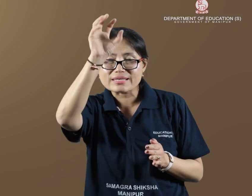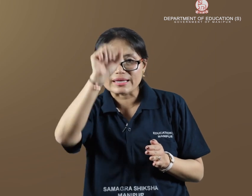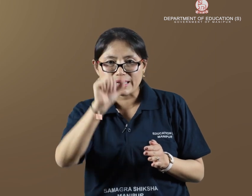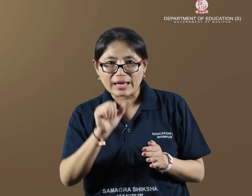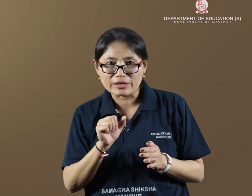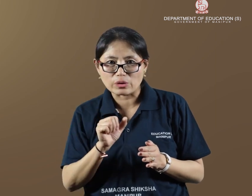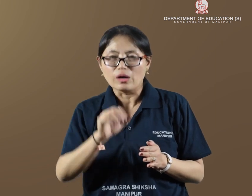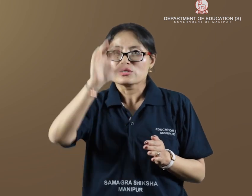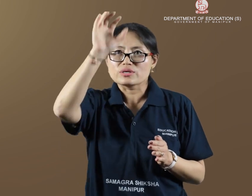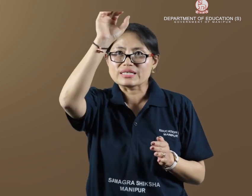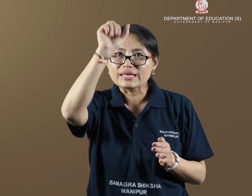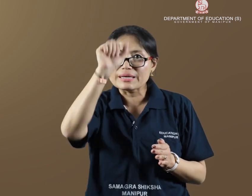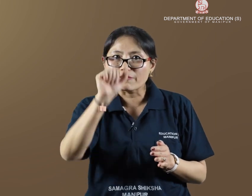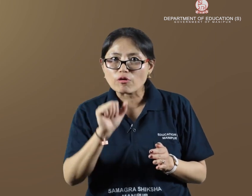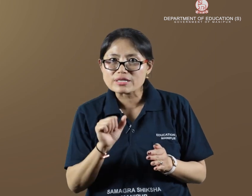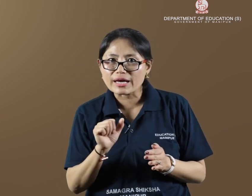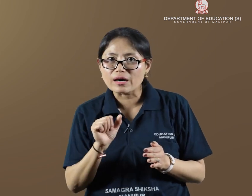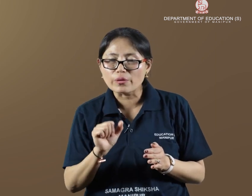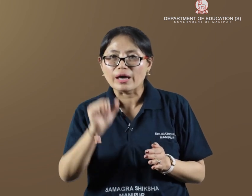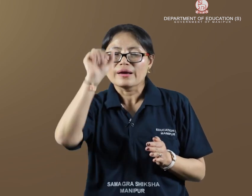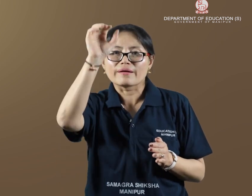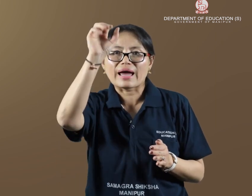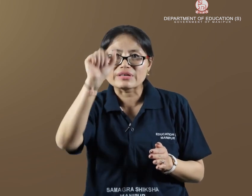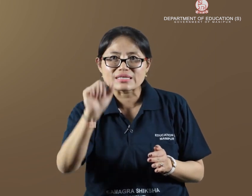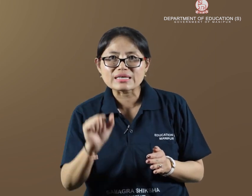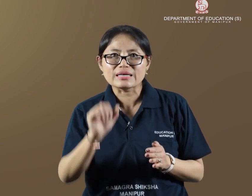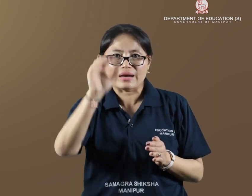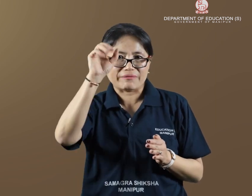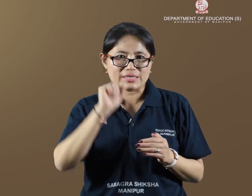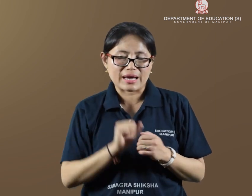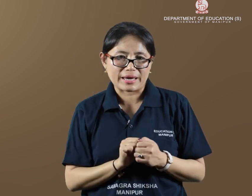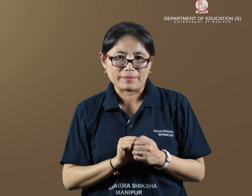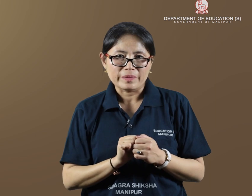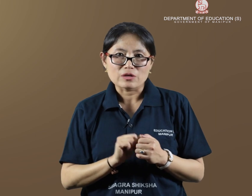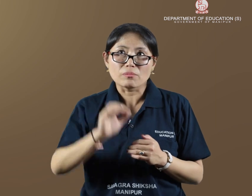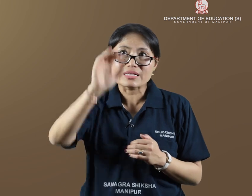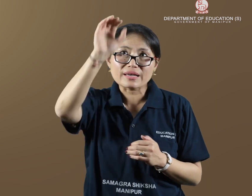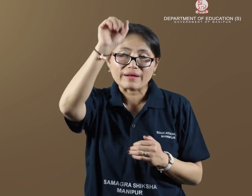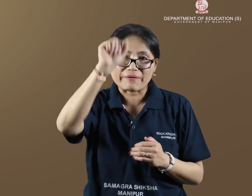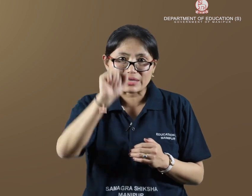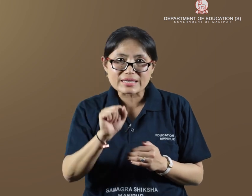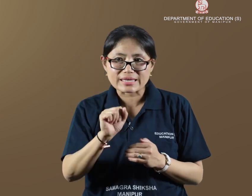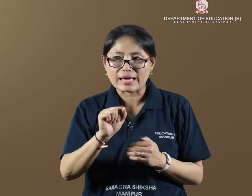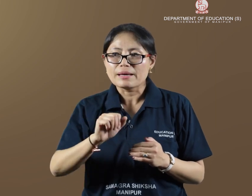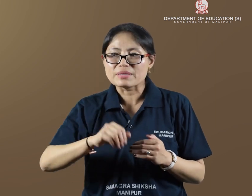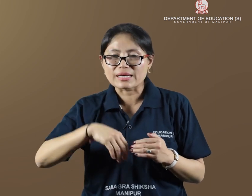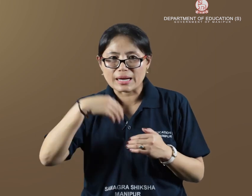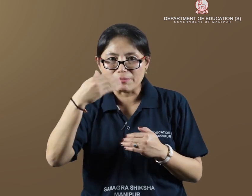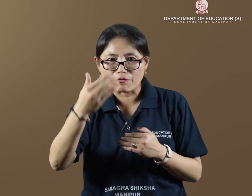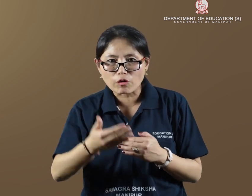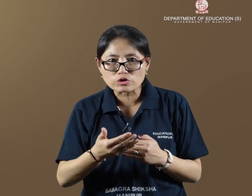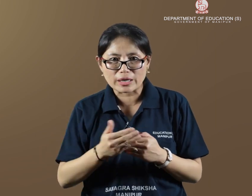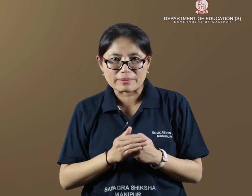ching dhei hai ro so ching dhei ba force kai ka we gravity hai so masi ki gravity se masi karam ba force or me ma